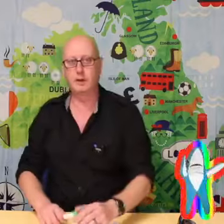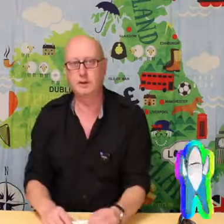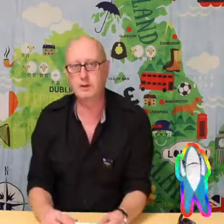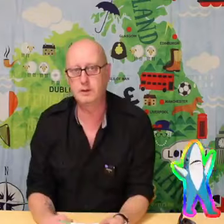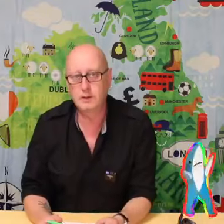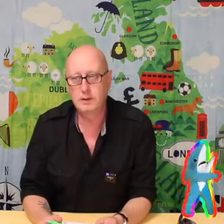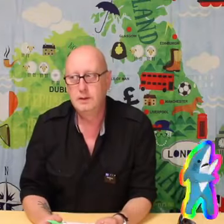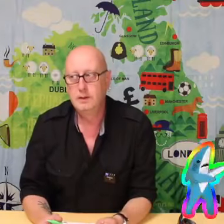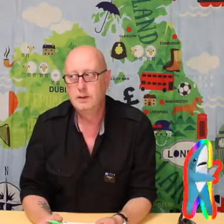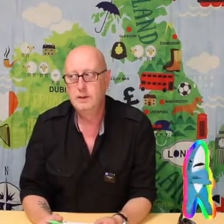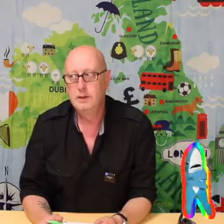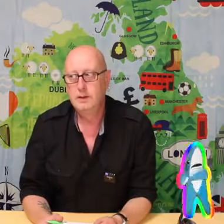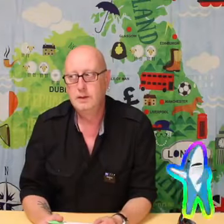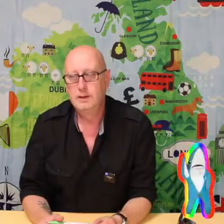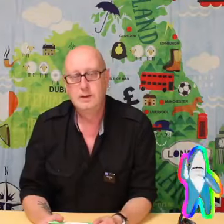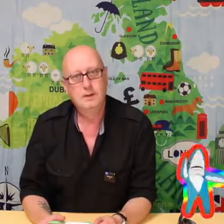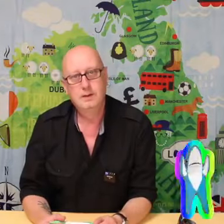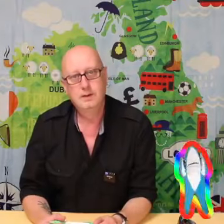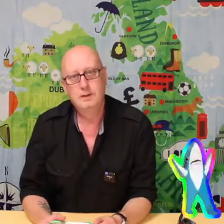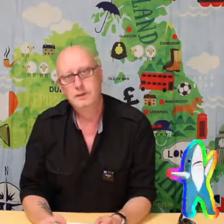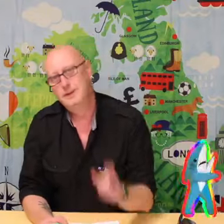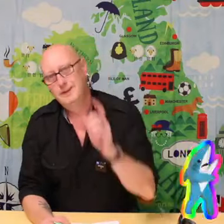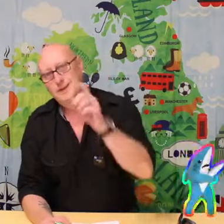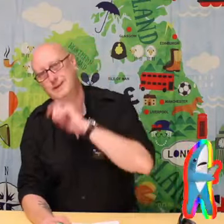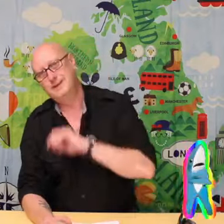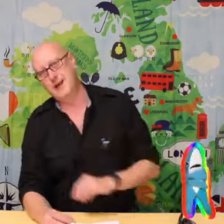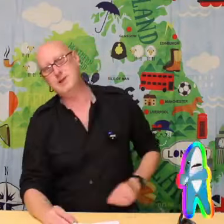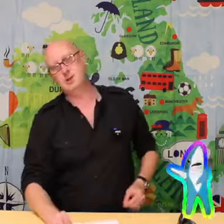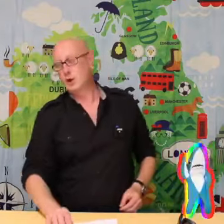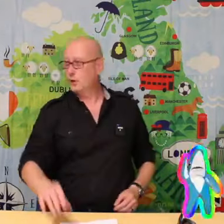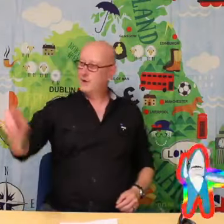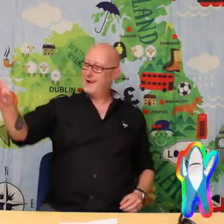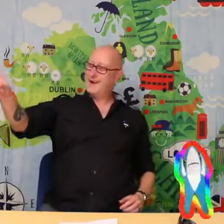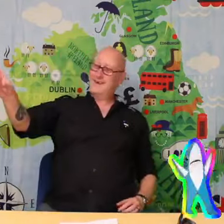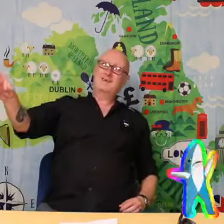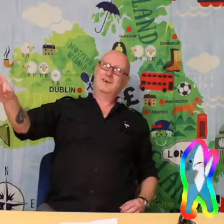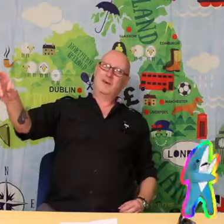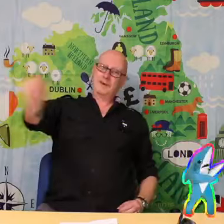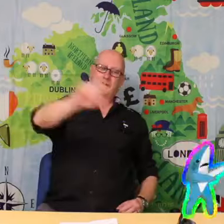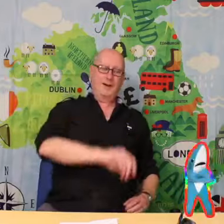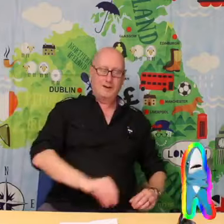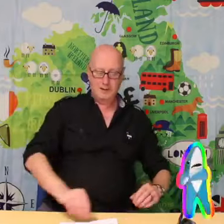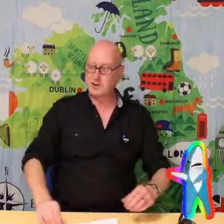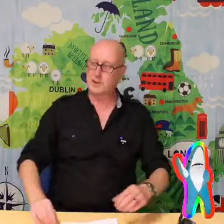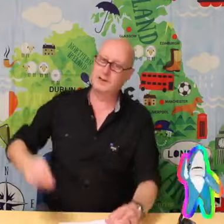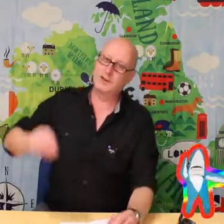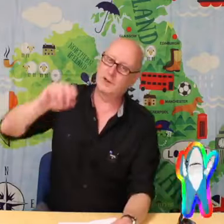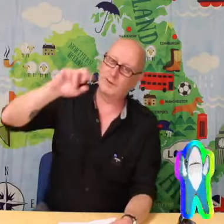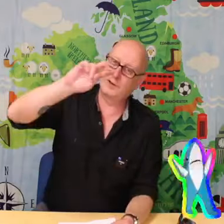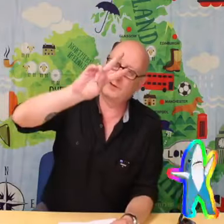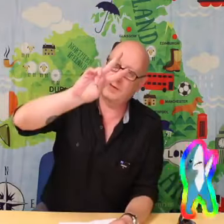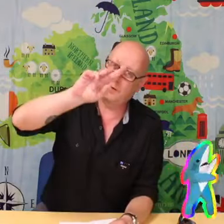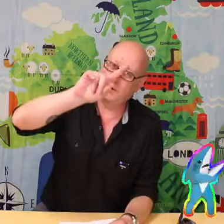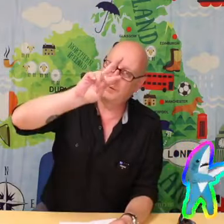airport related? Matthew's going to Manchester Airport tonight. He is. Not only that, Alan. He's stopping in the travel lodge for not one but two